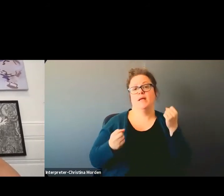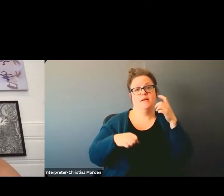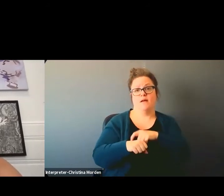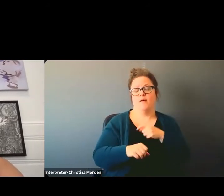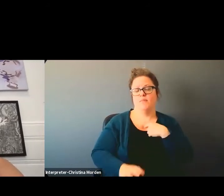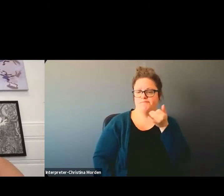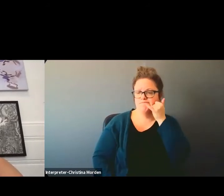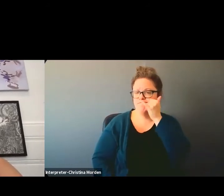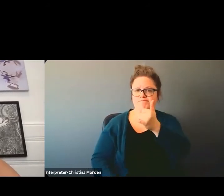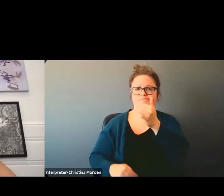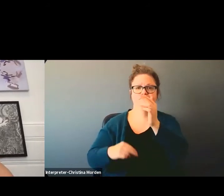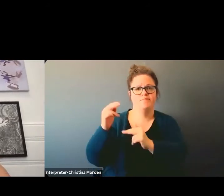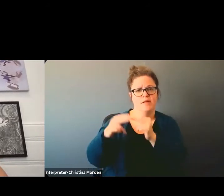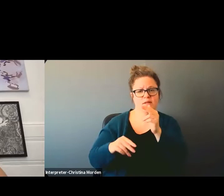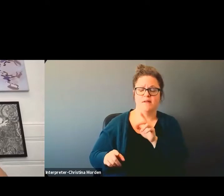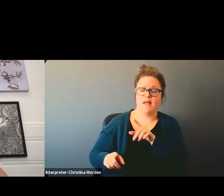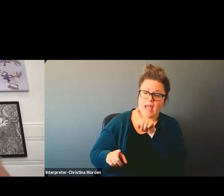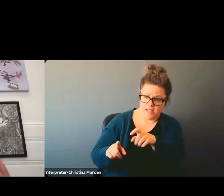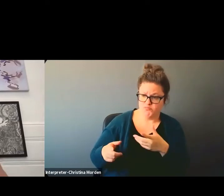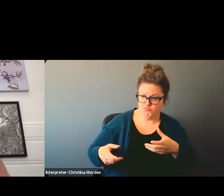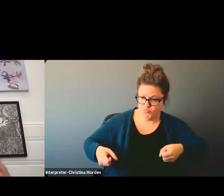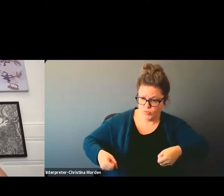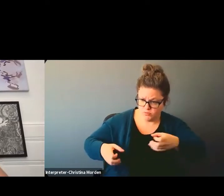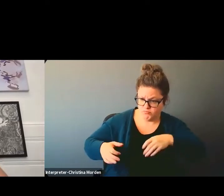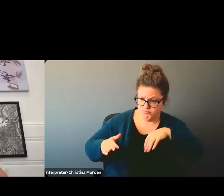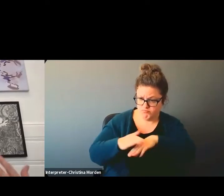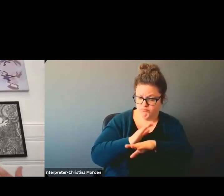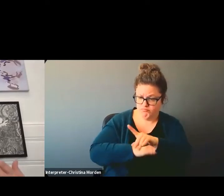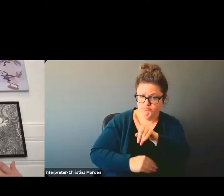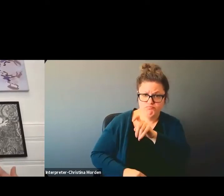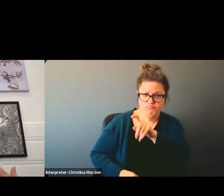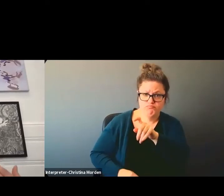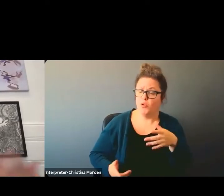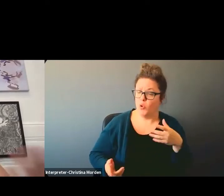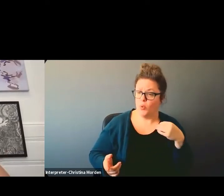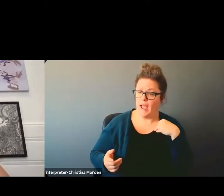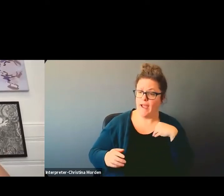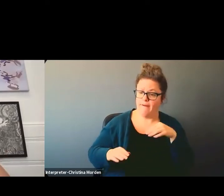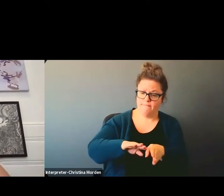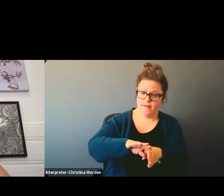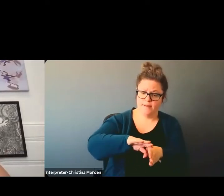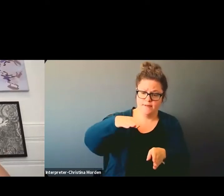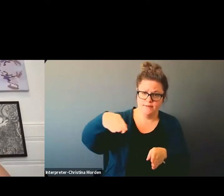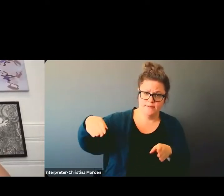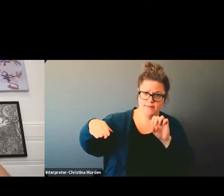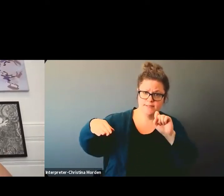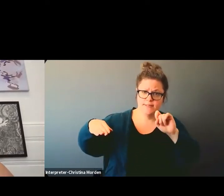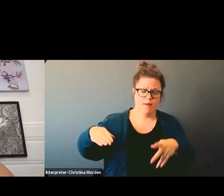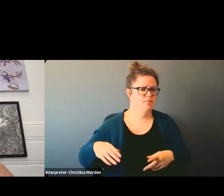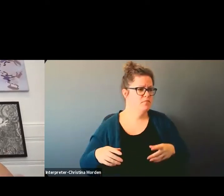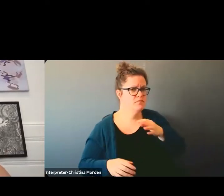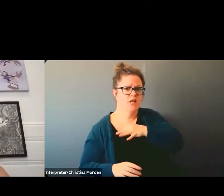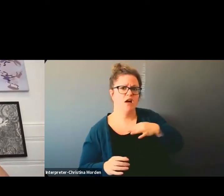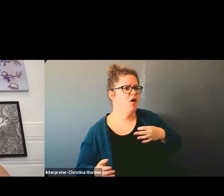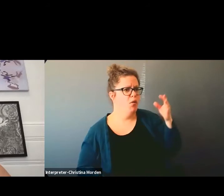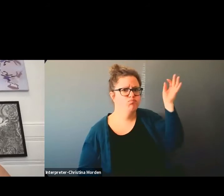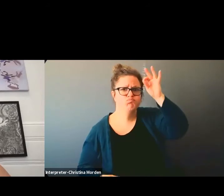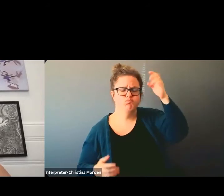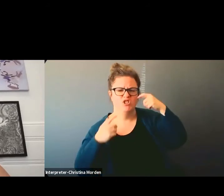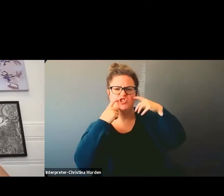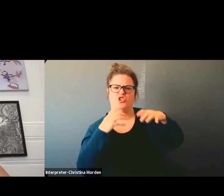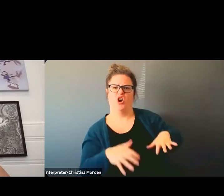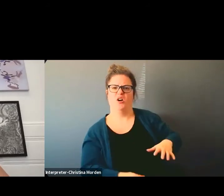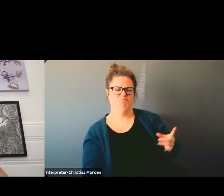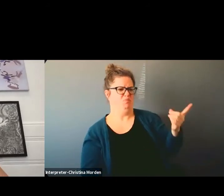or a venue to ask if they're wheelchair accessible or if they have a step, and they have no idea. And they seem almost shocked that